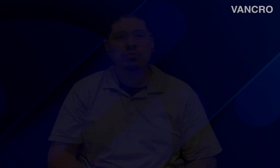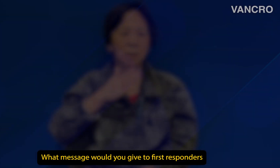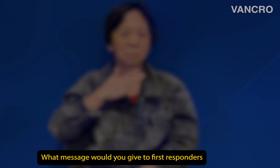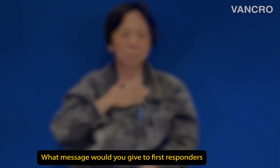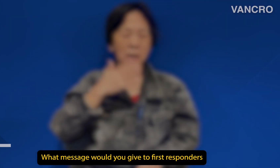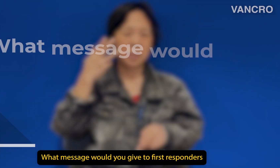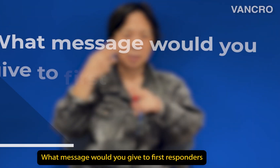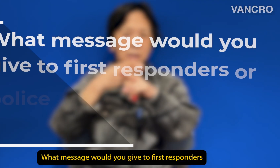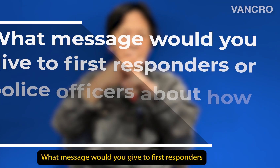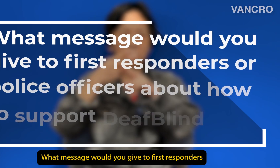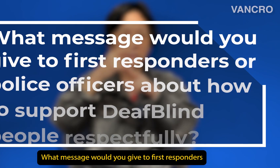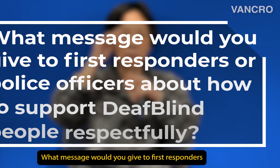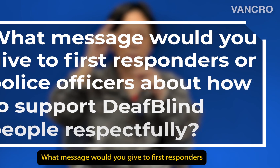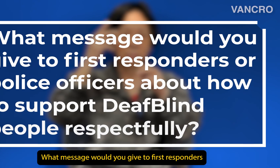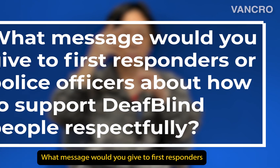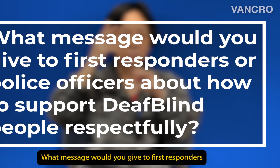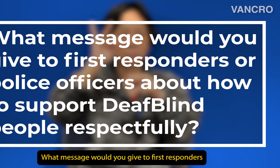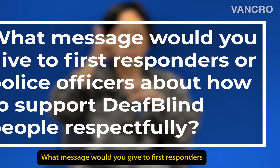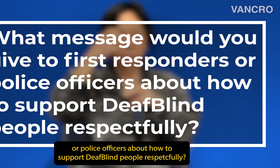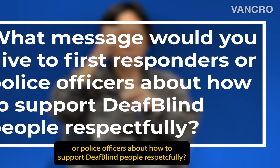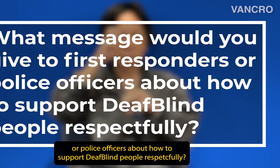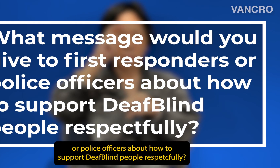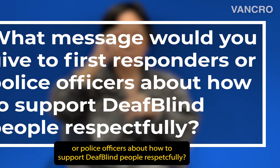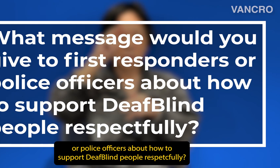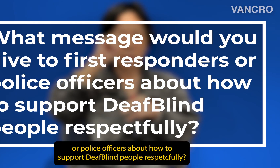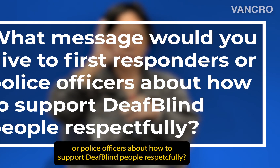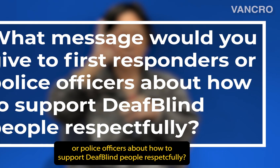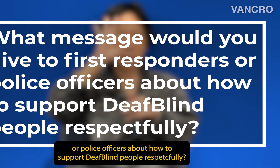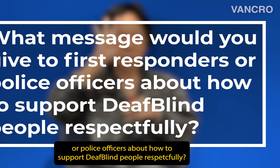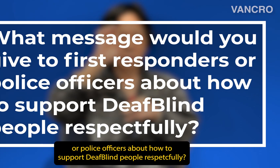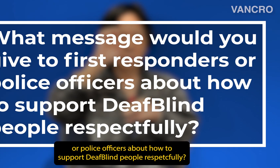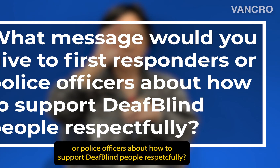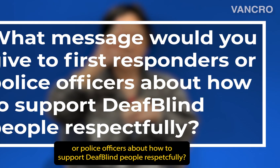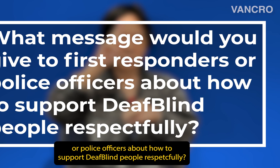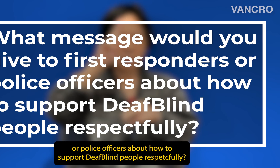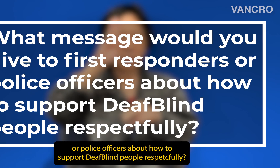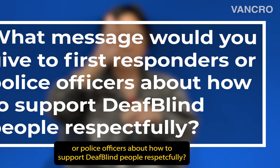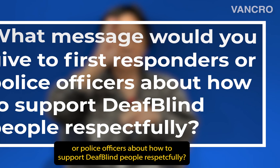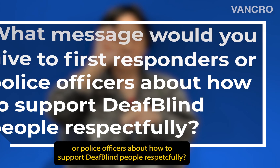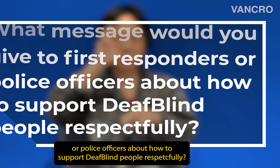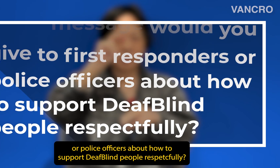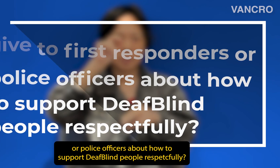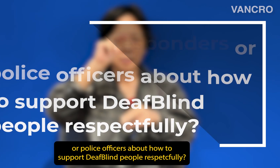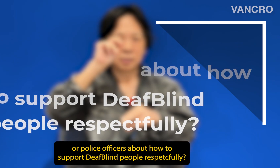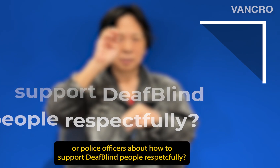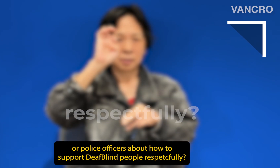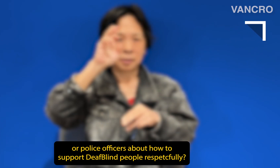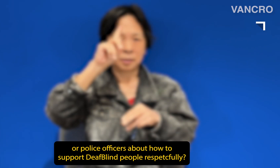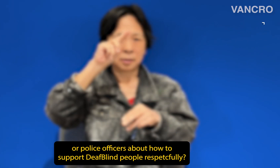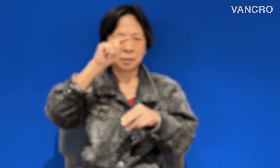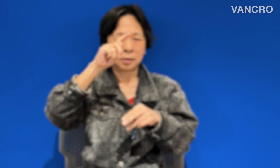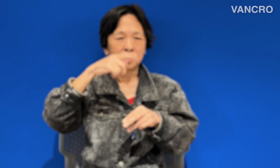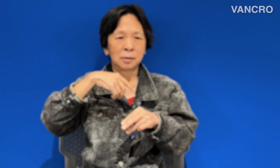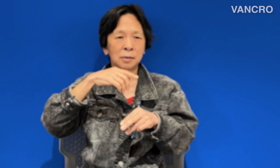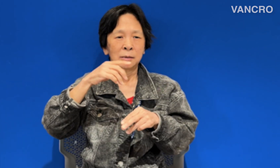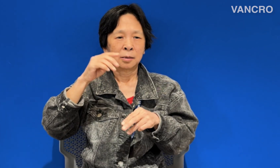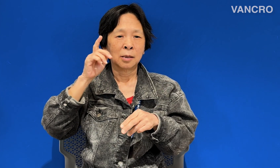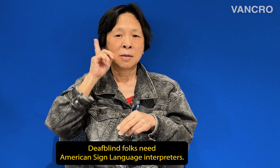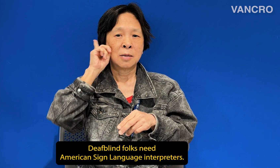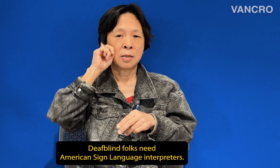What message would you give to first responders or police officers about how to support deafblind people respectfully?